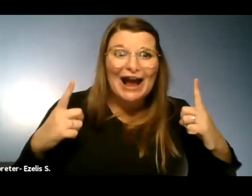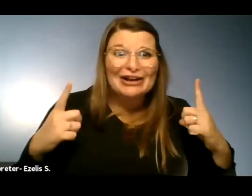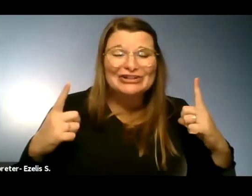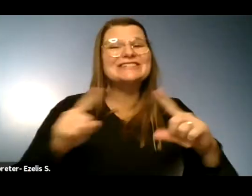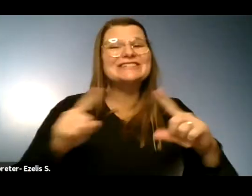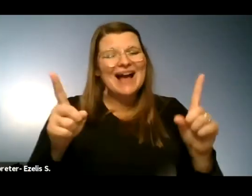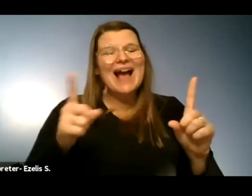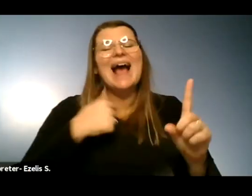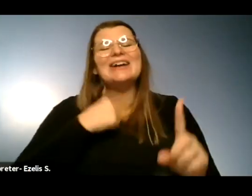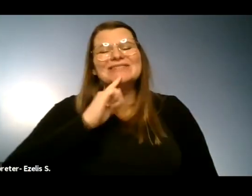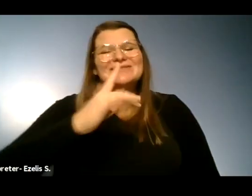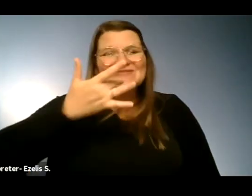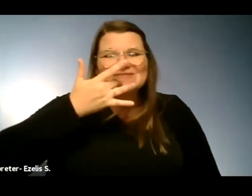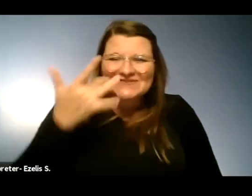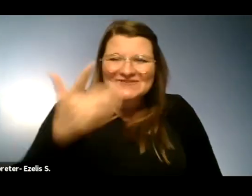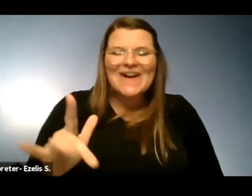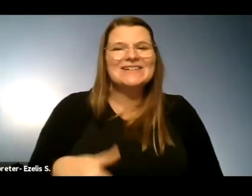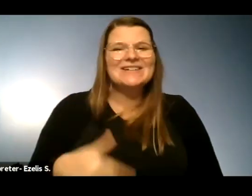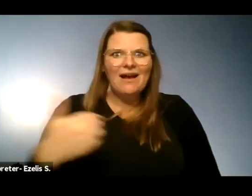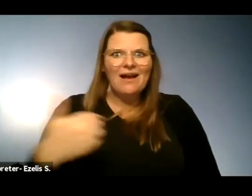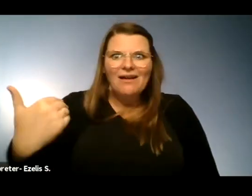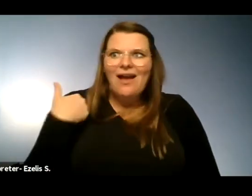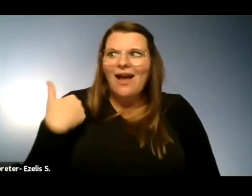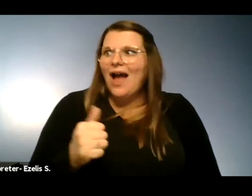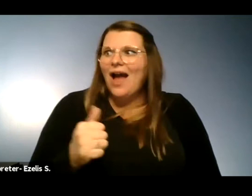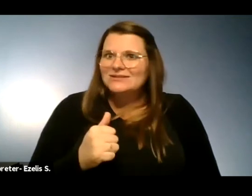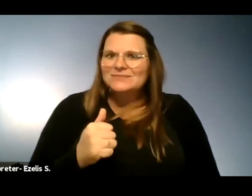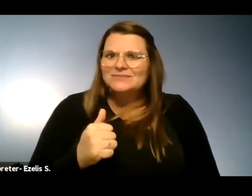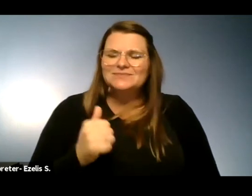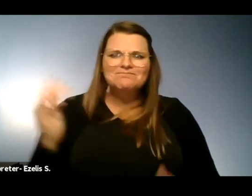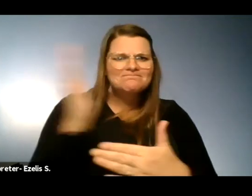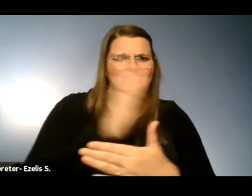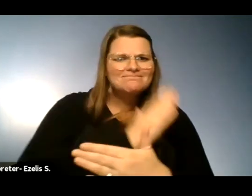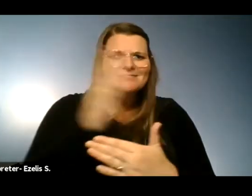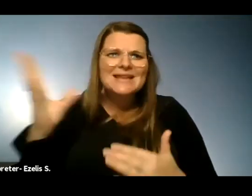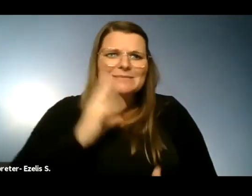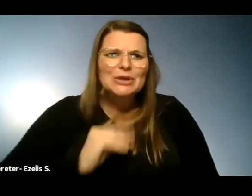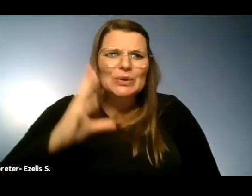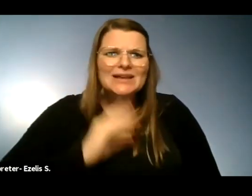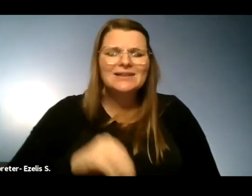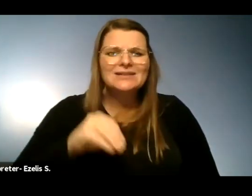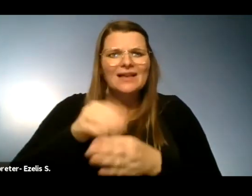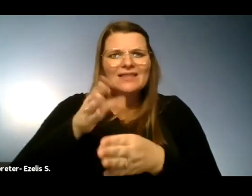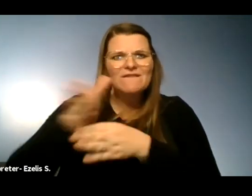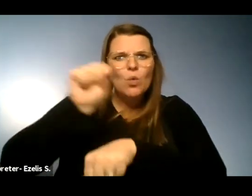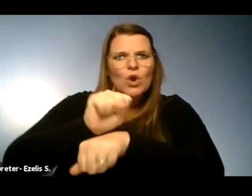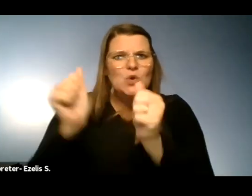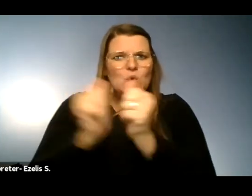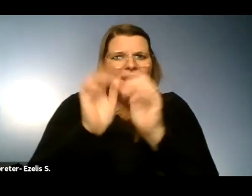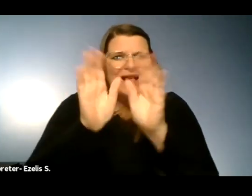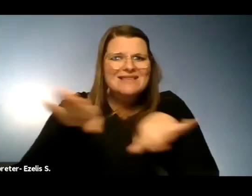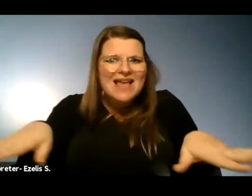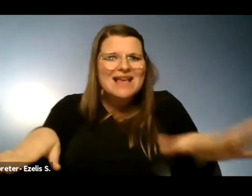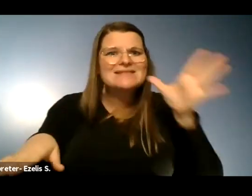I'm very fortunate in that I've had quite a range of experiences in the field of working with children and